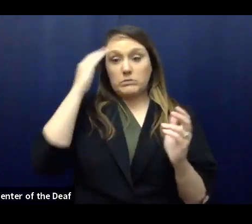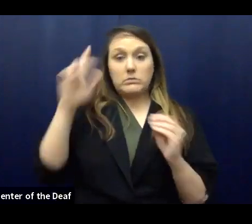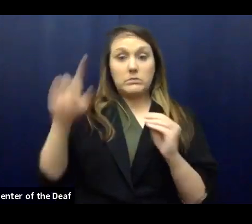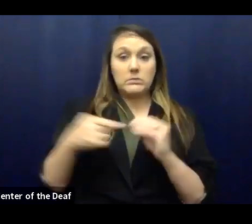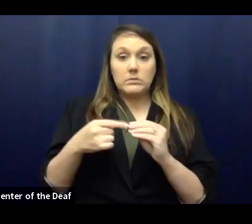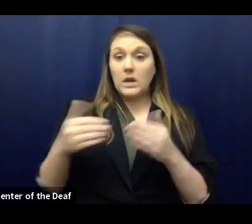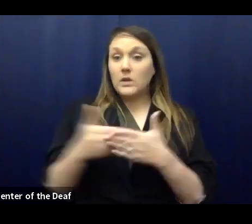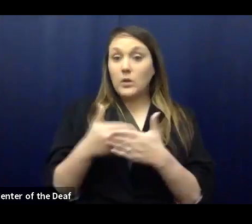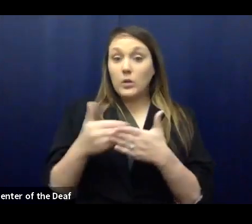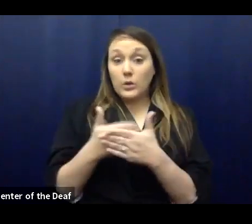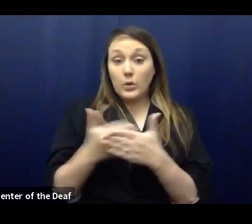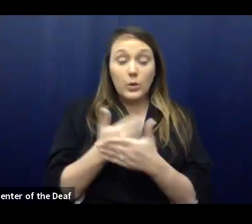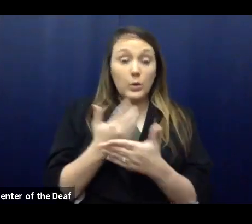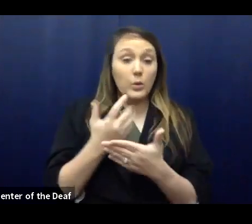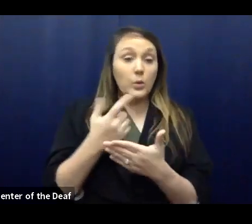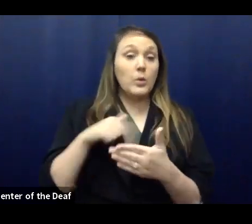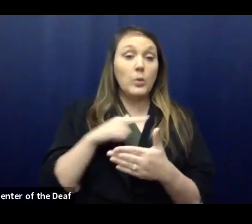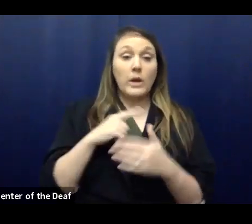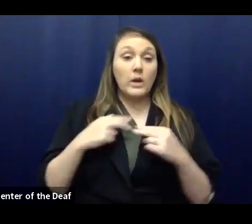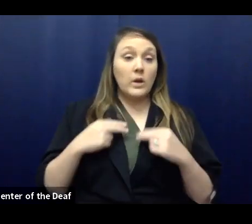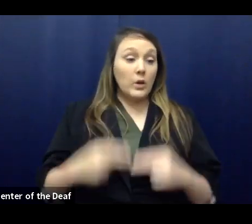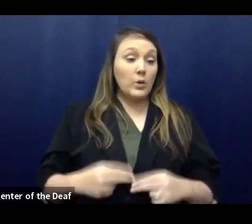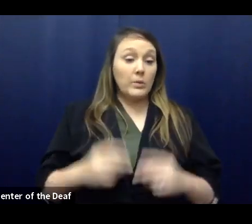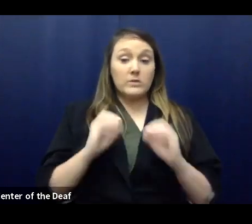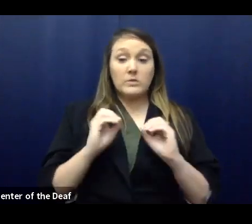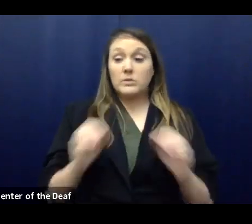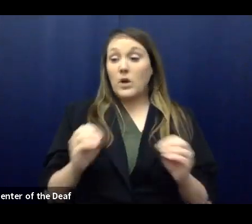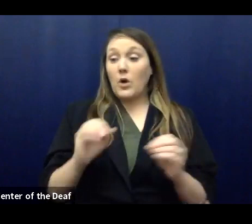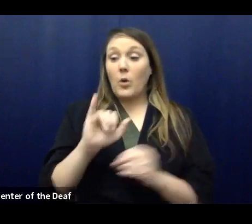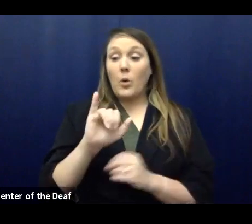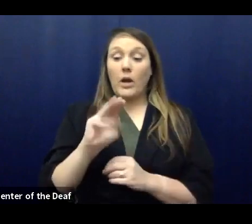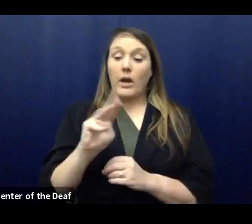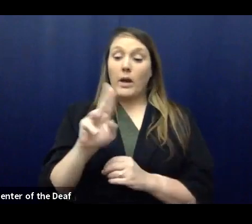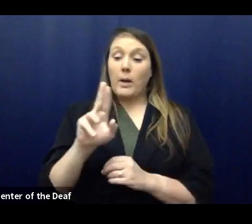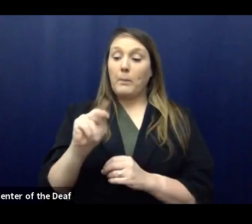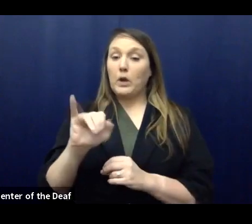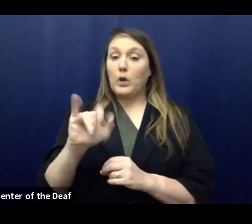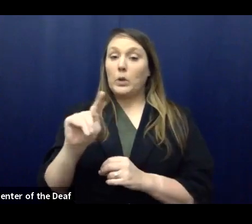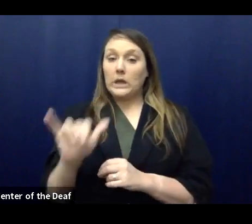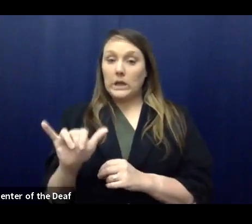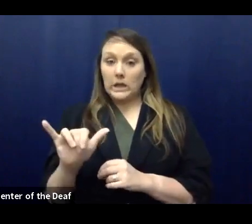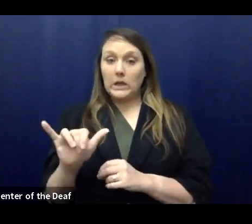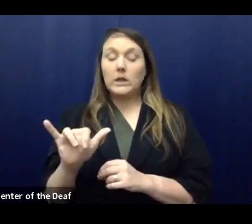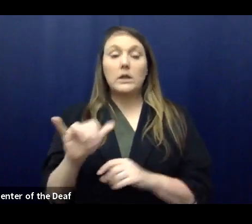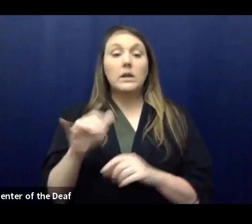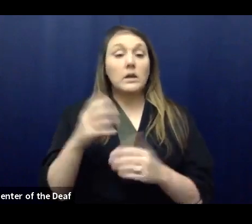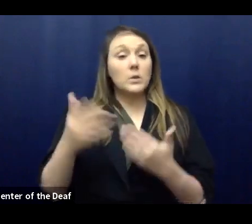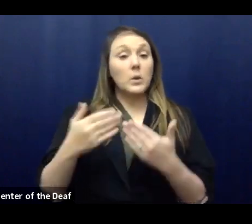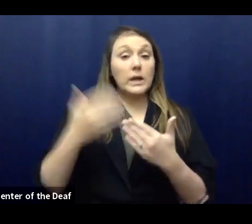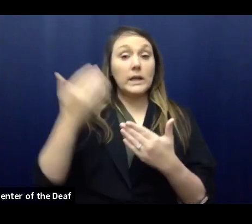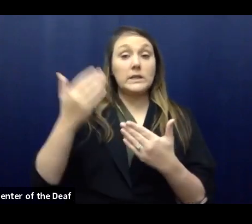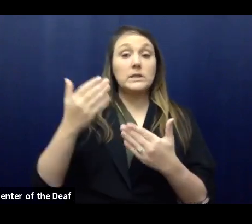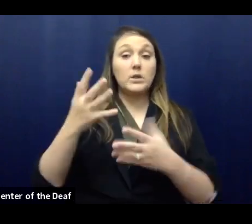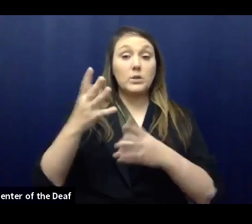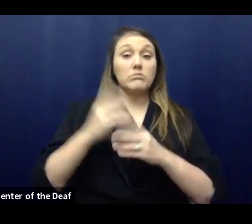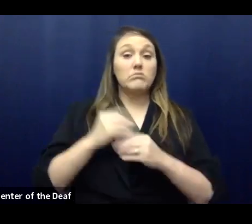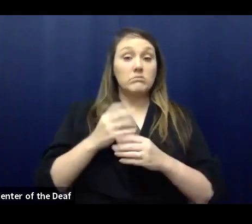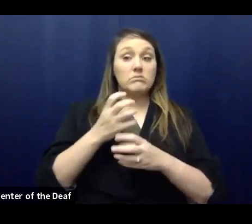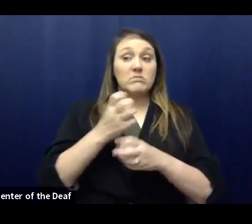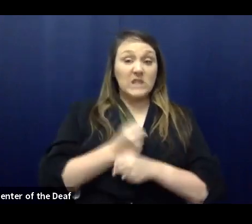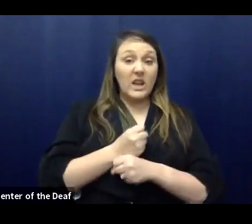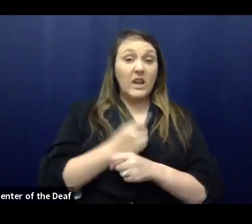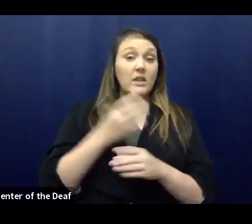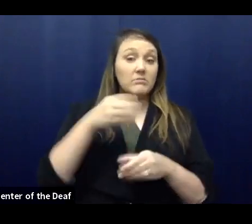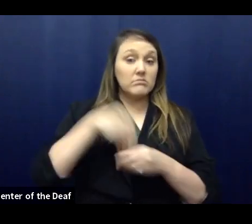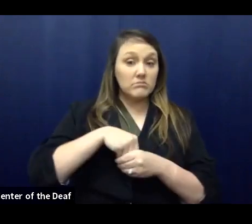new for humans, and so we don't have immunity. So it's a lot easier for us to catch it because we don't have that immunity and actually